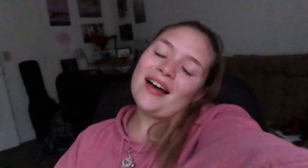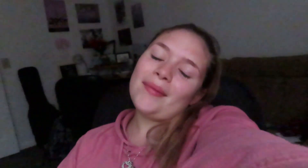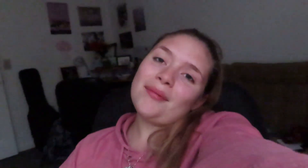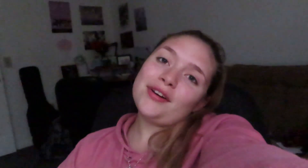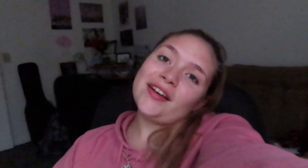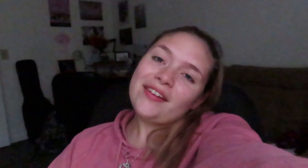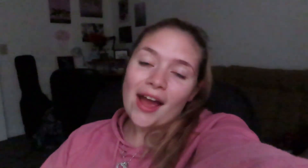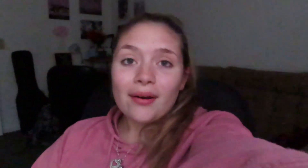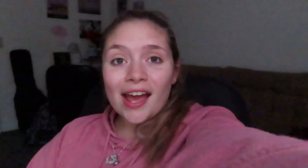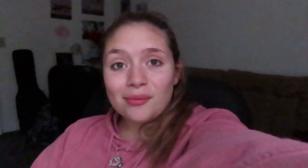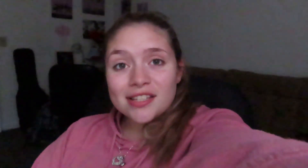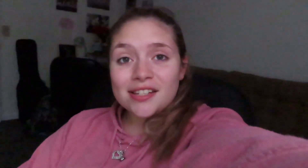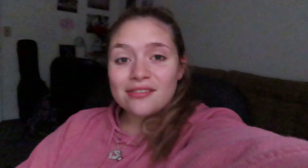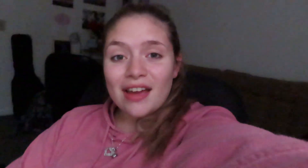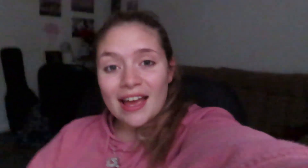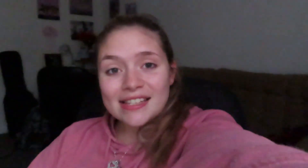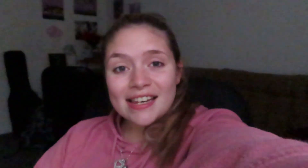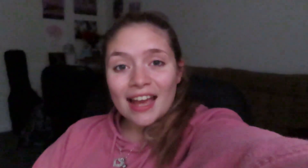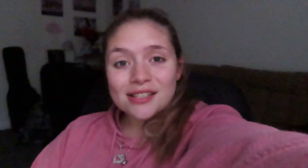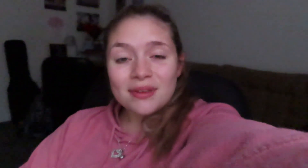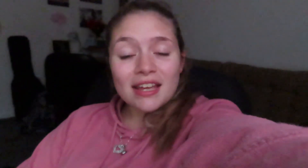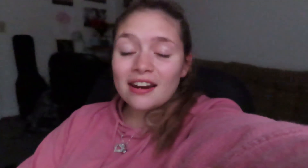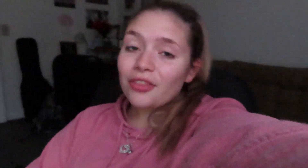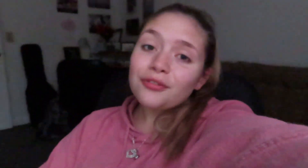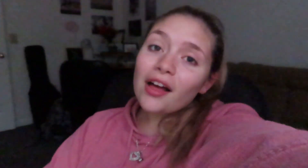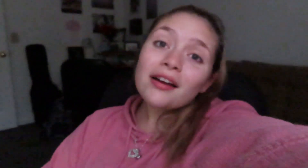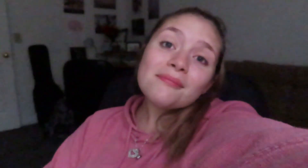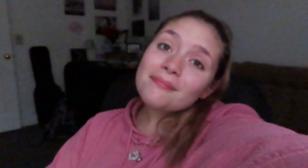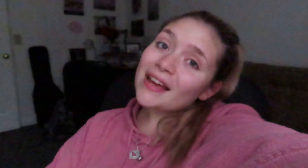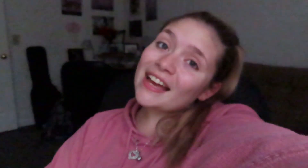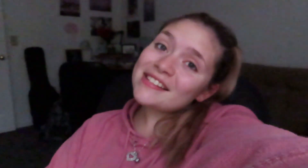I'm going to go now and I will see you guys next week in another vlog. Bye guys.